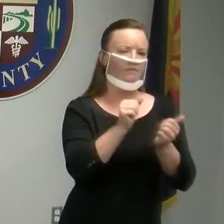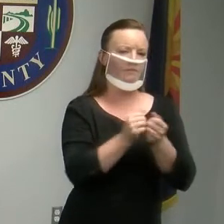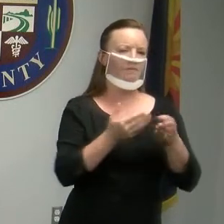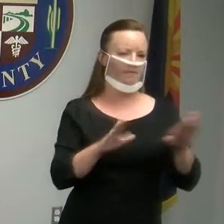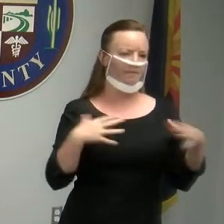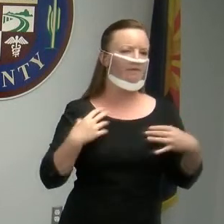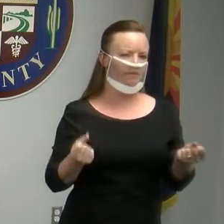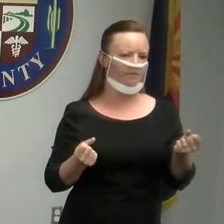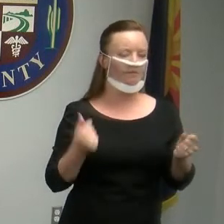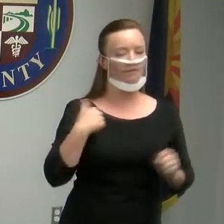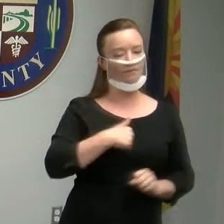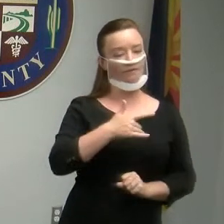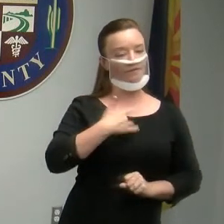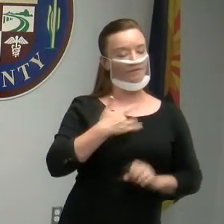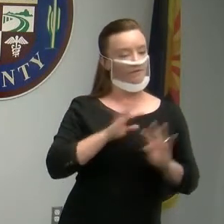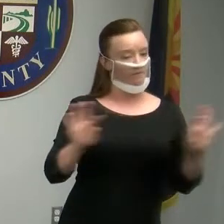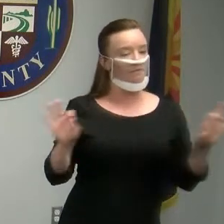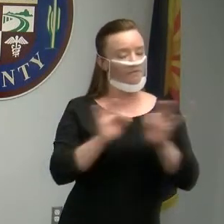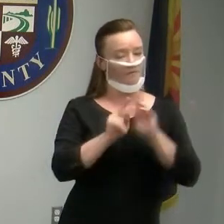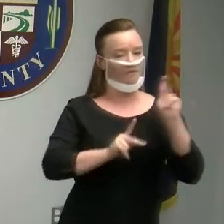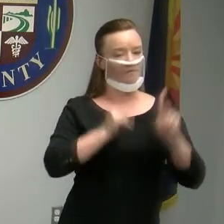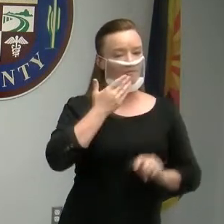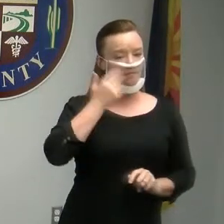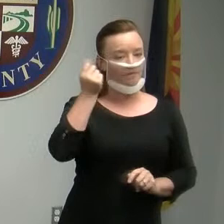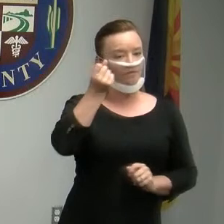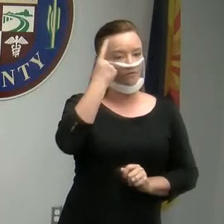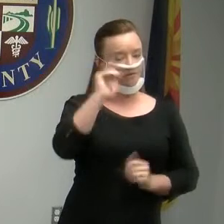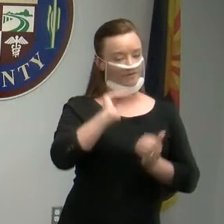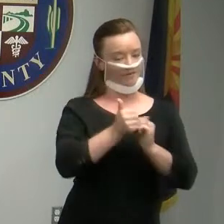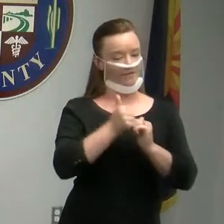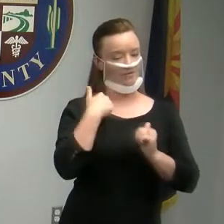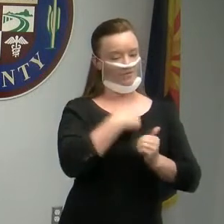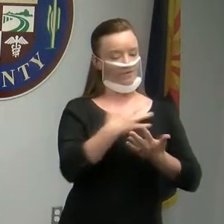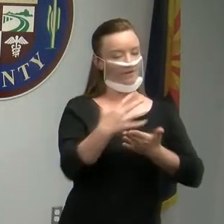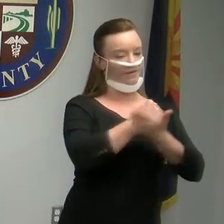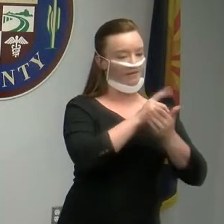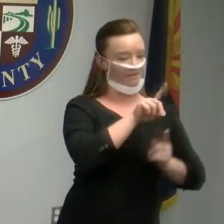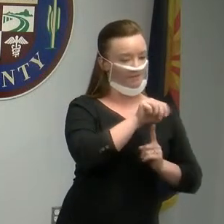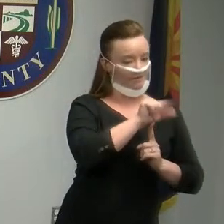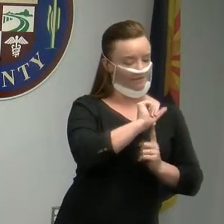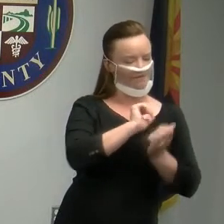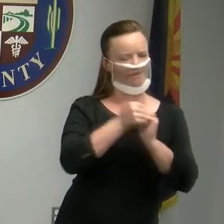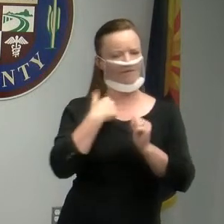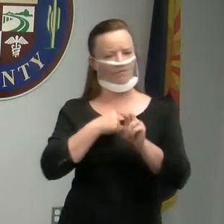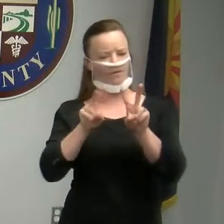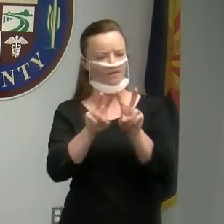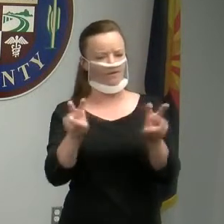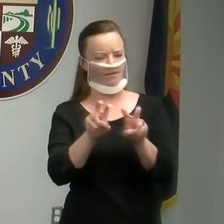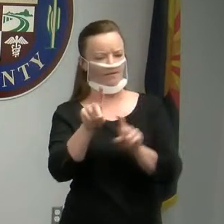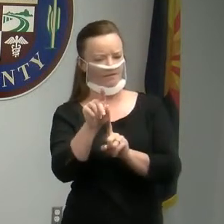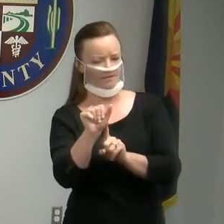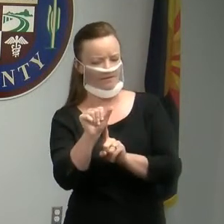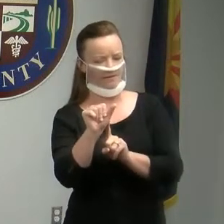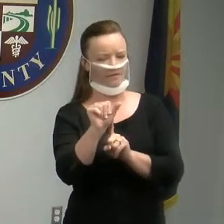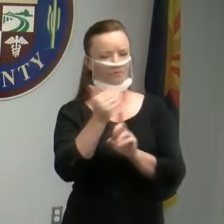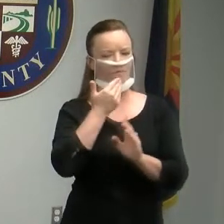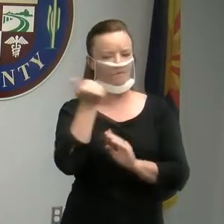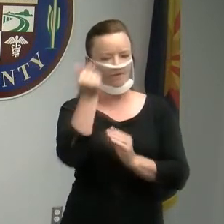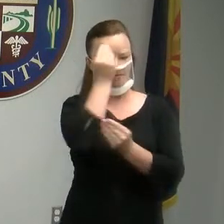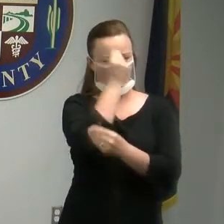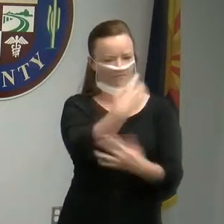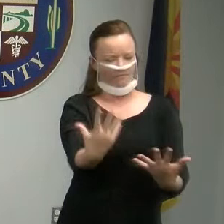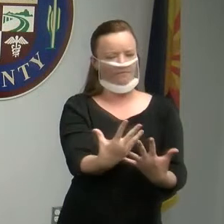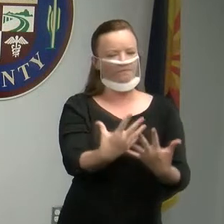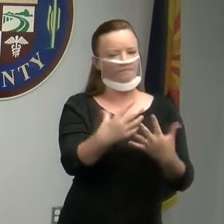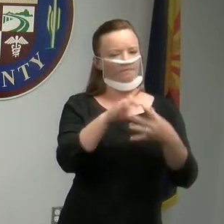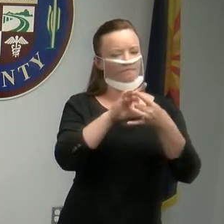we think it's important that people better understand how public health collects data and then analyzes that local data so they can best inform the public about the